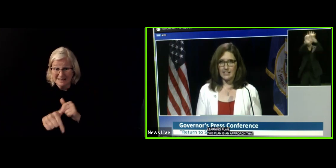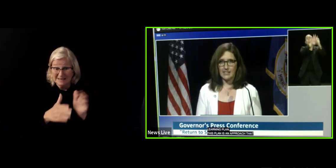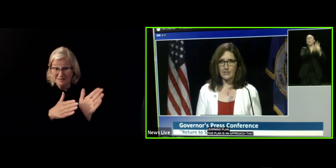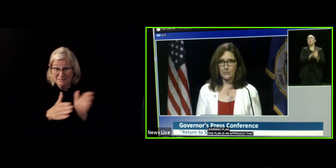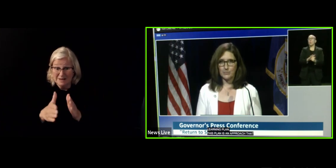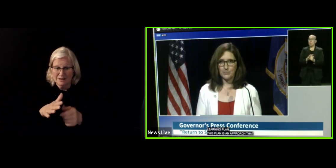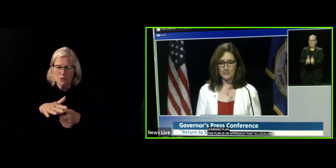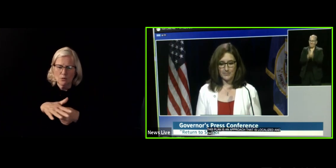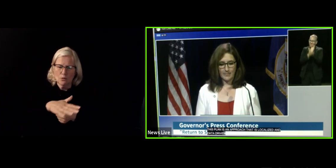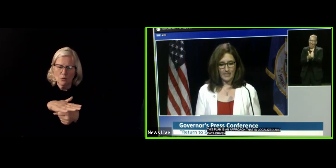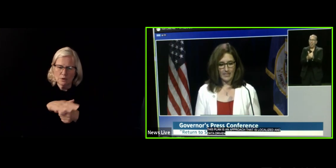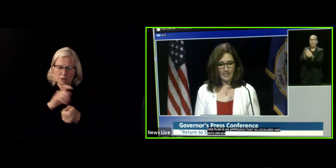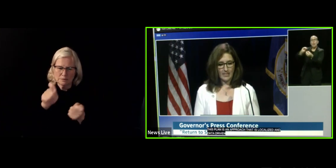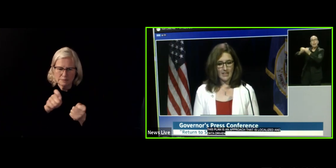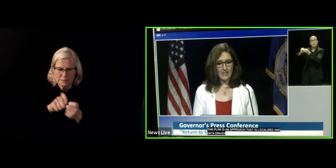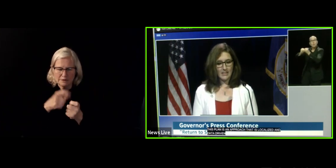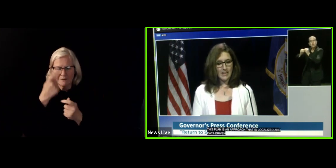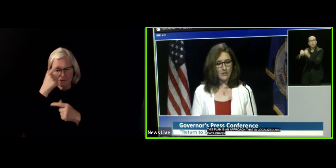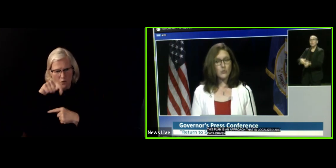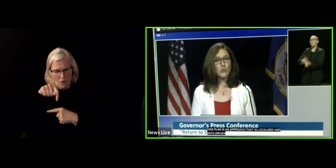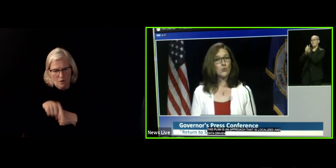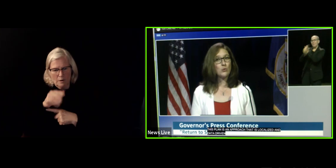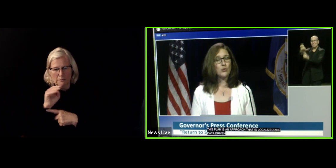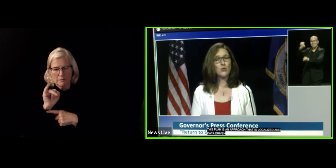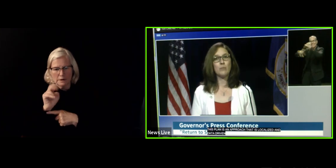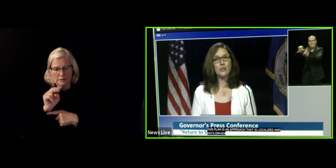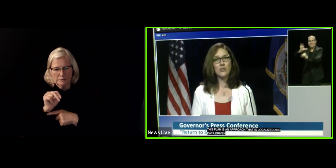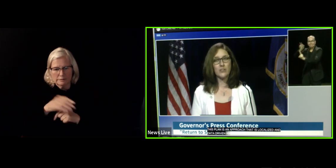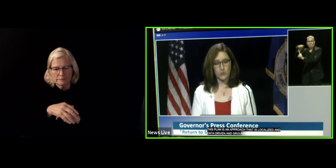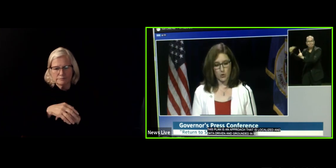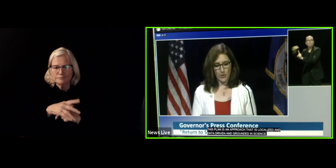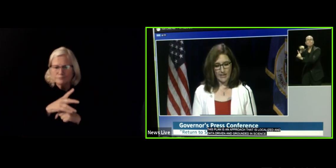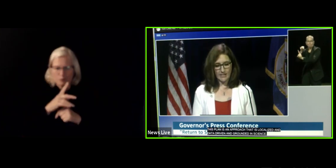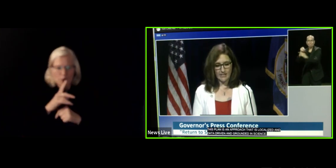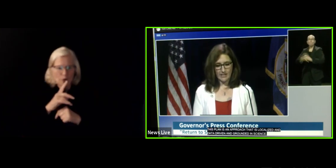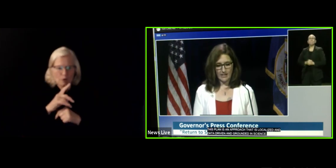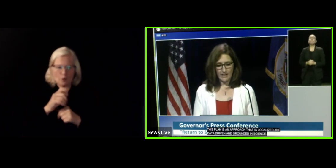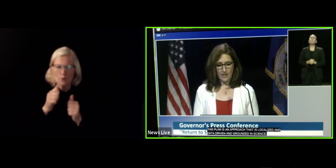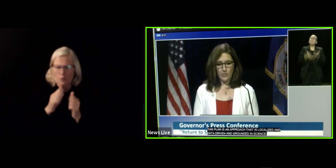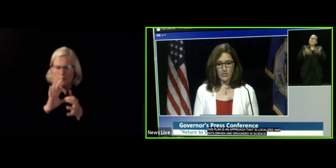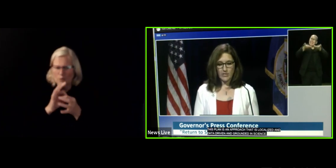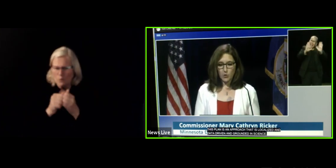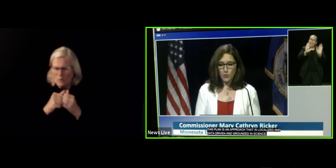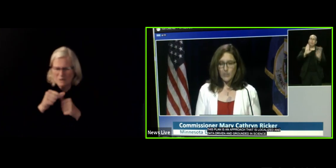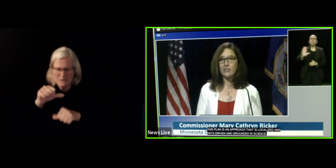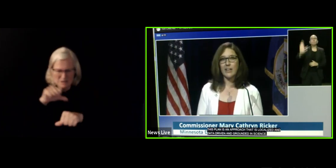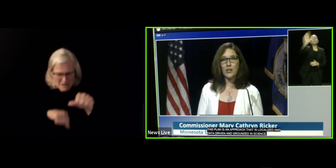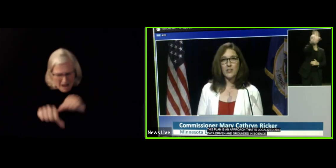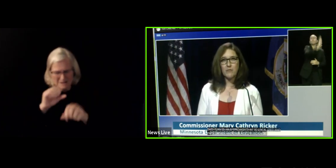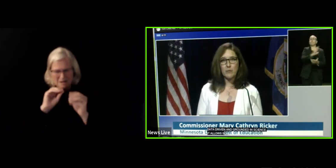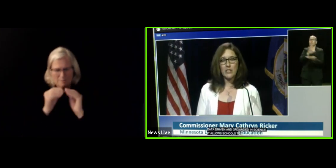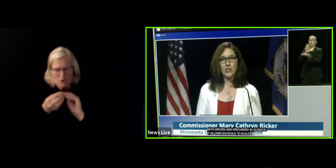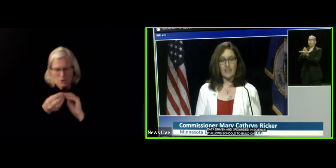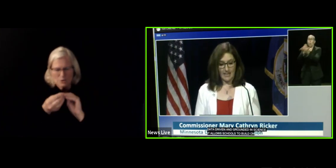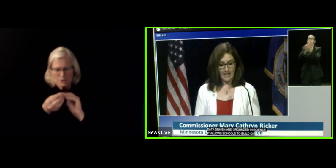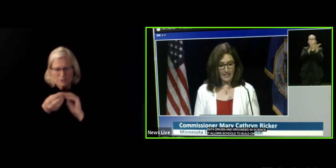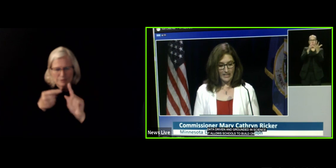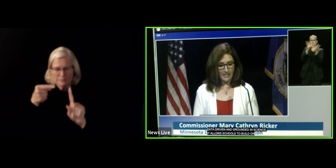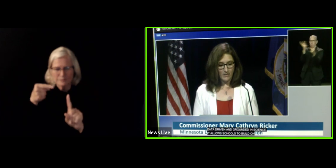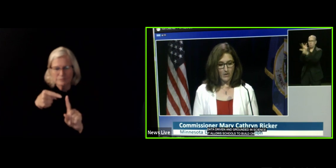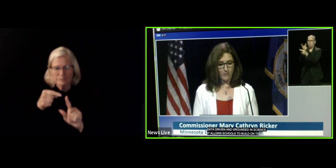science. It allows schools to build on their strengths, receive critical health information